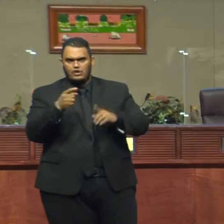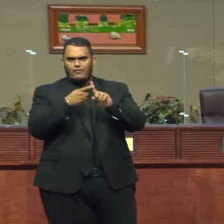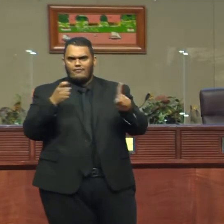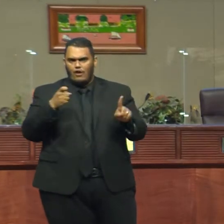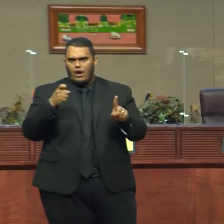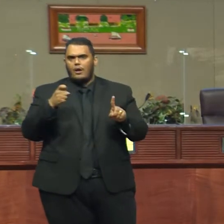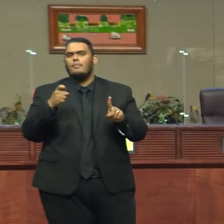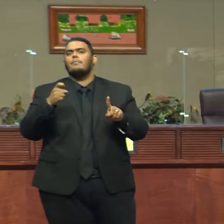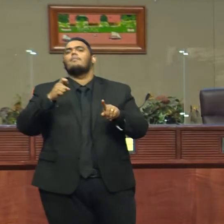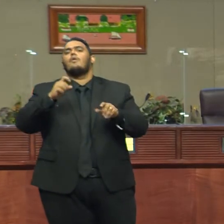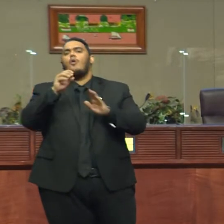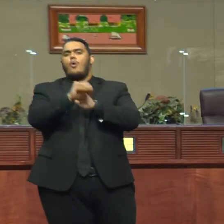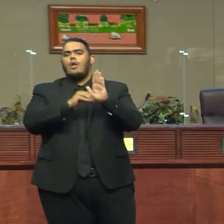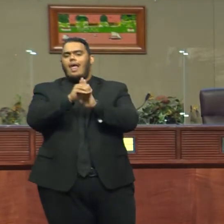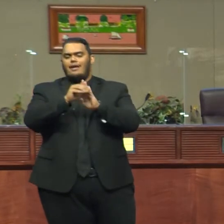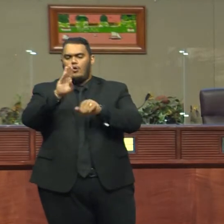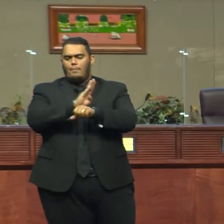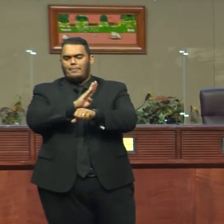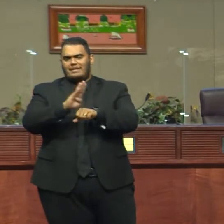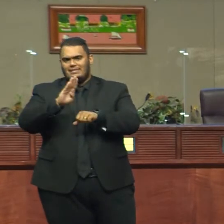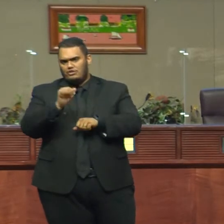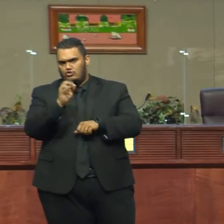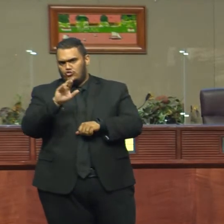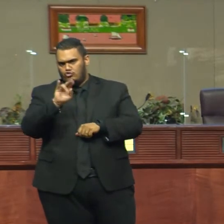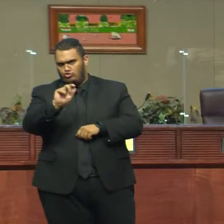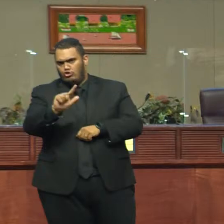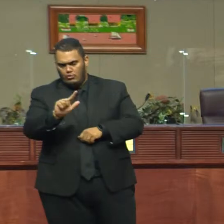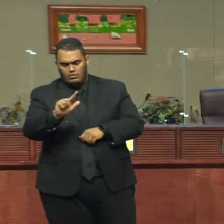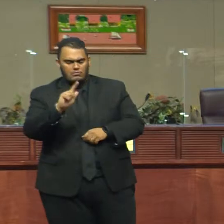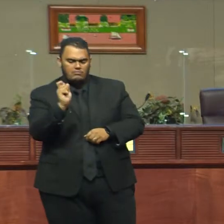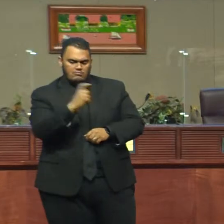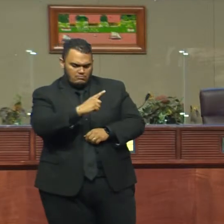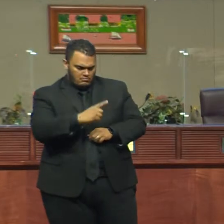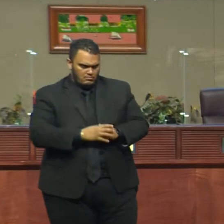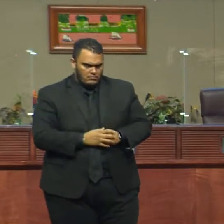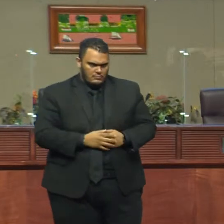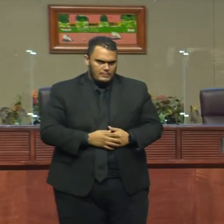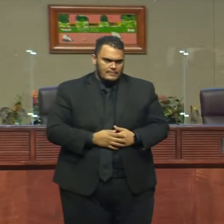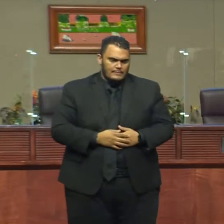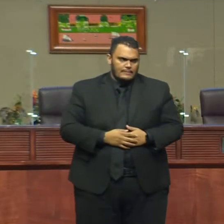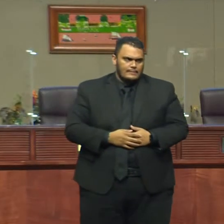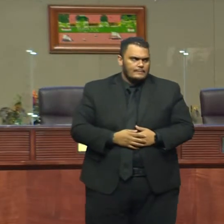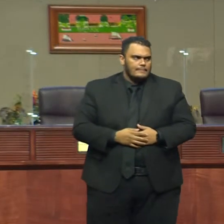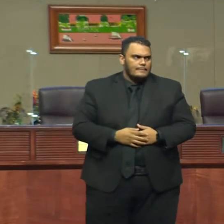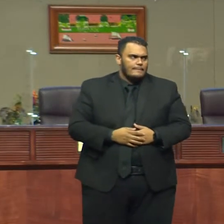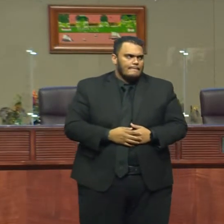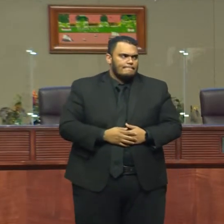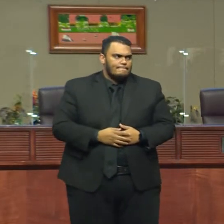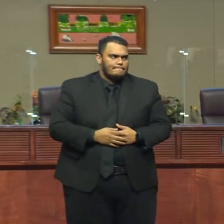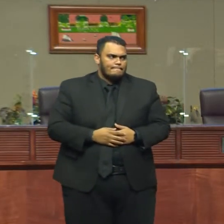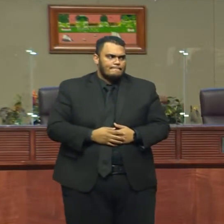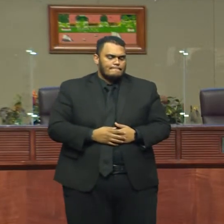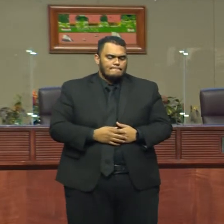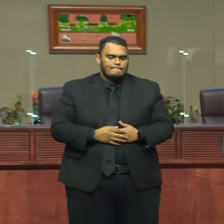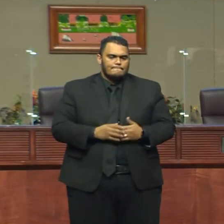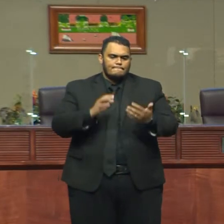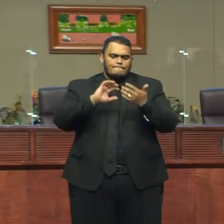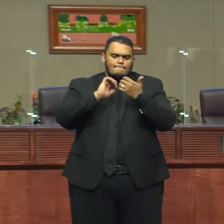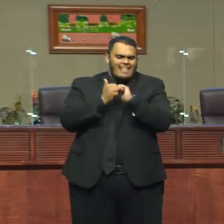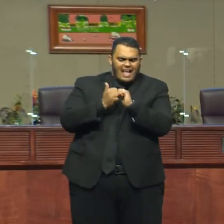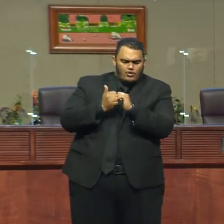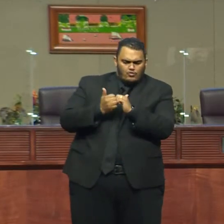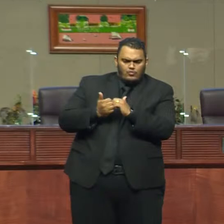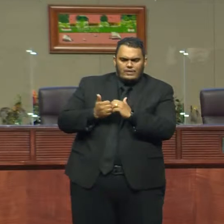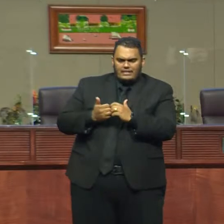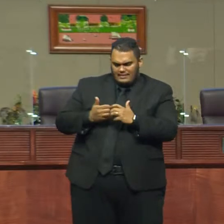question reads, Mayor Demings, what factors will help locally in ramping up local vaccinations to help meet that federal goal